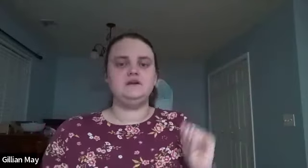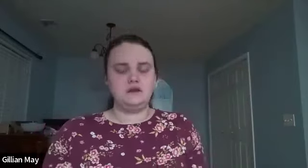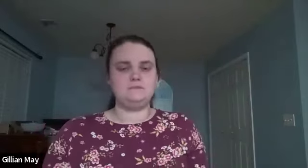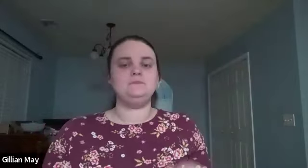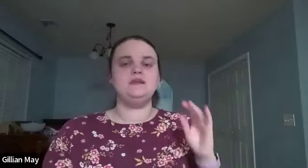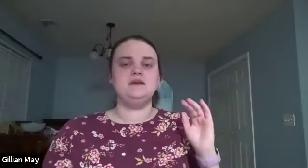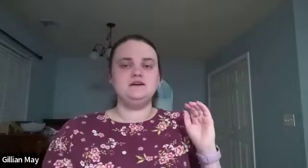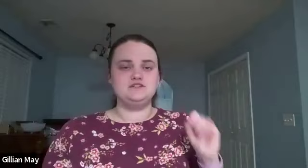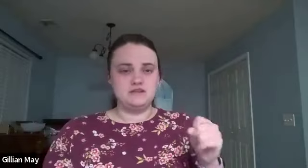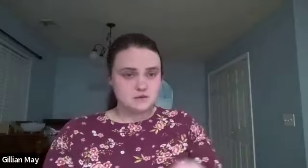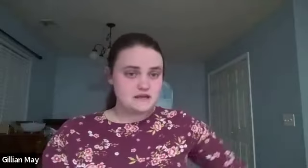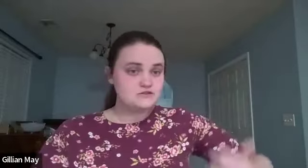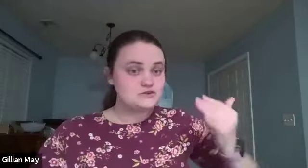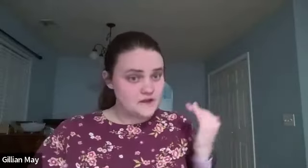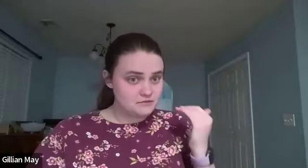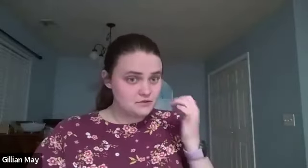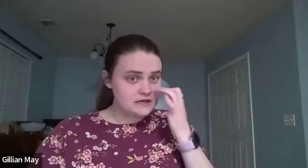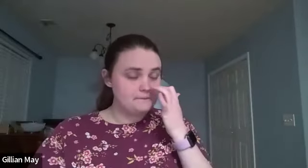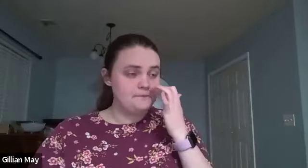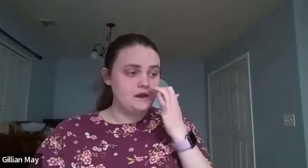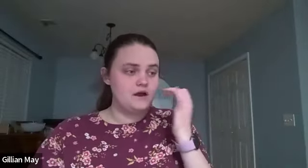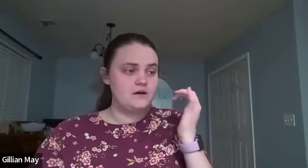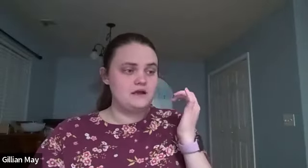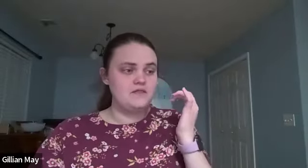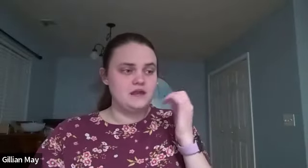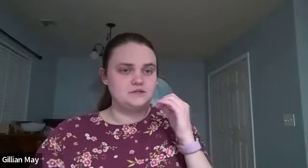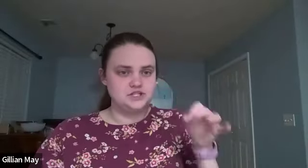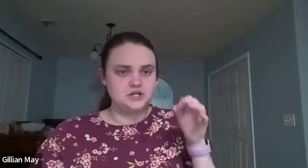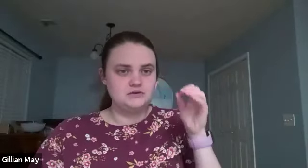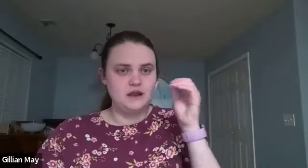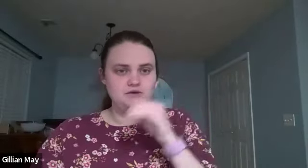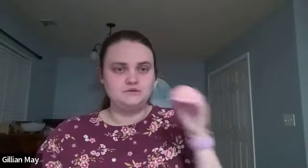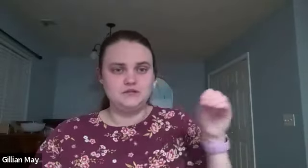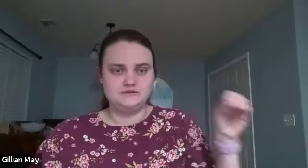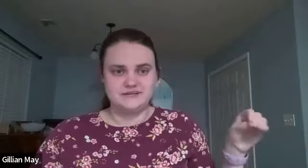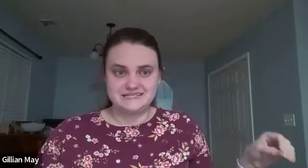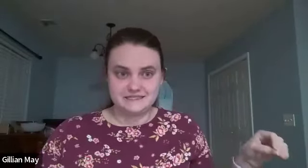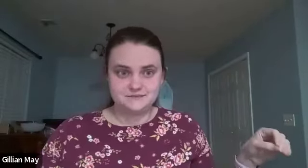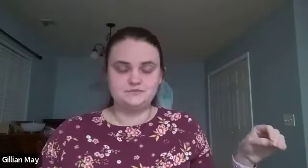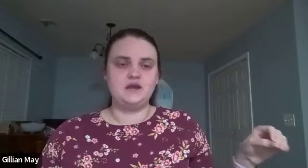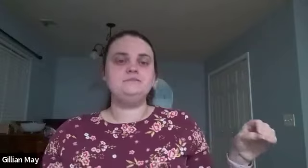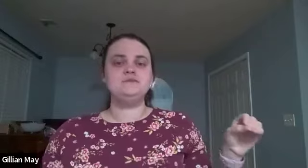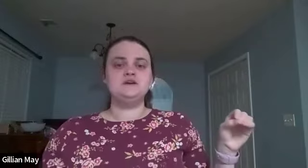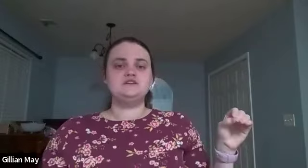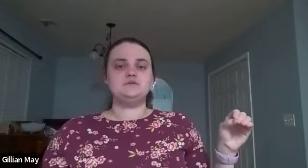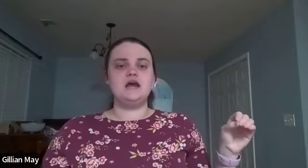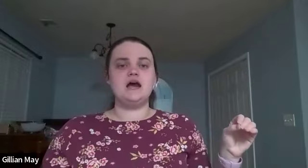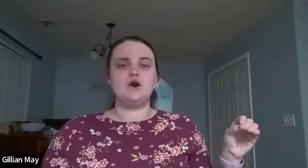Okay. So let's go back through those 5 real quick. And then I'm going to show you how you would use them in a sentence. Okay. So we had our